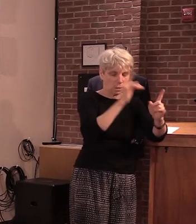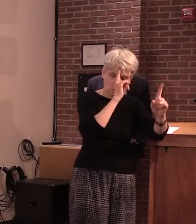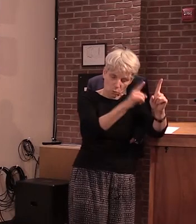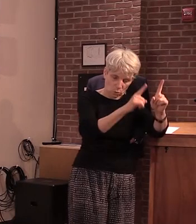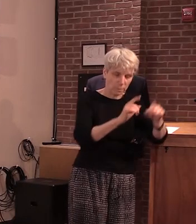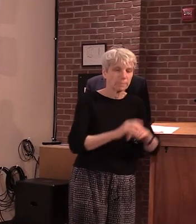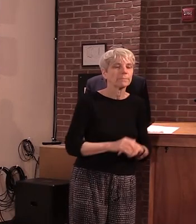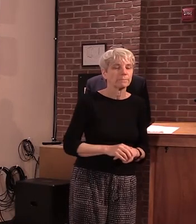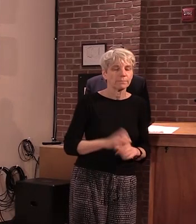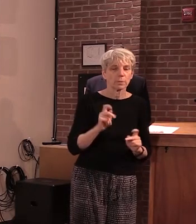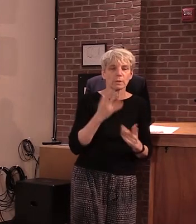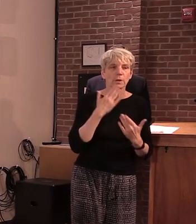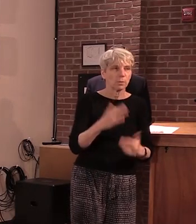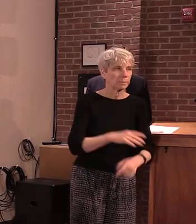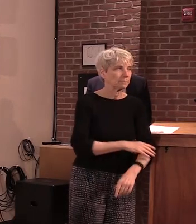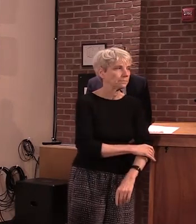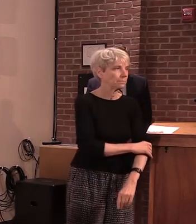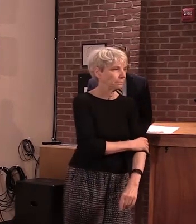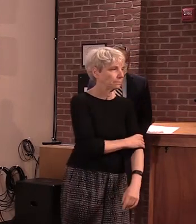Andrew McGregor, Caledonia Record.